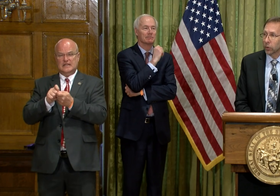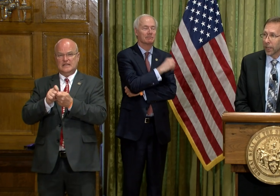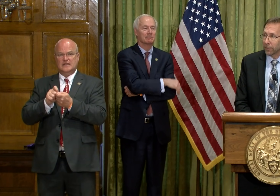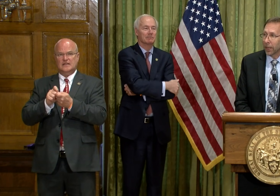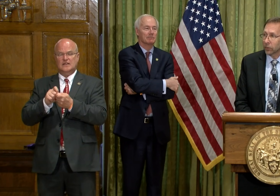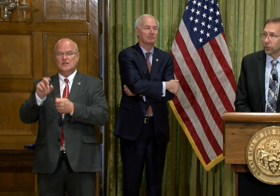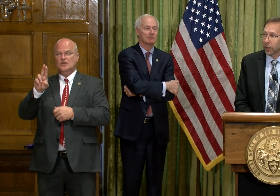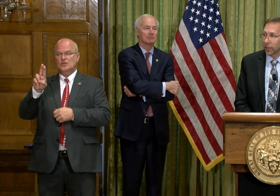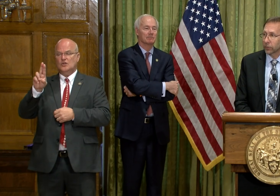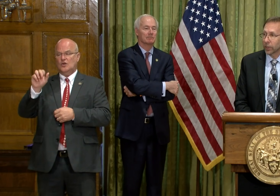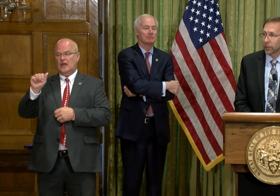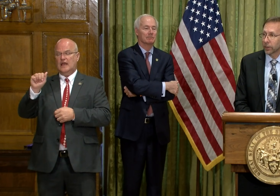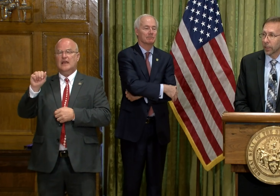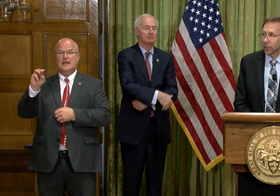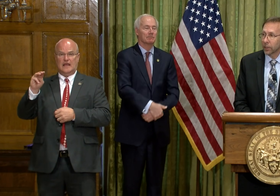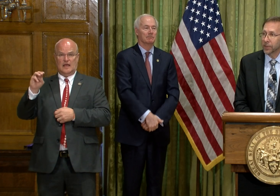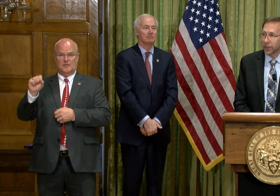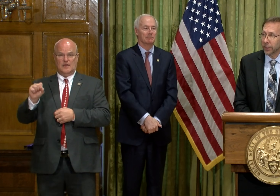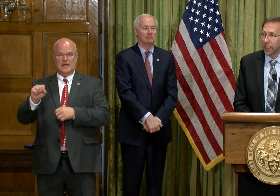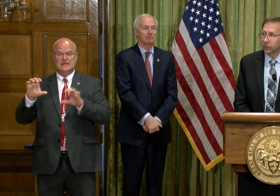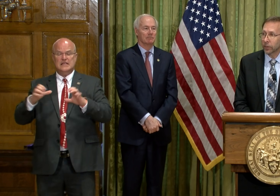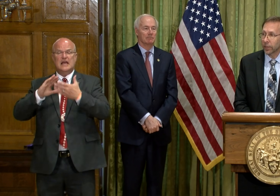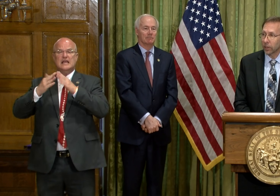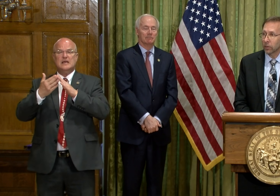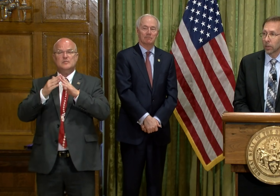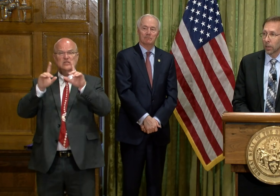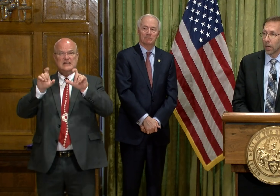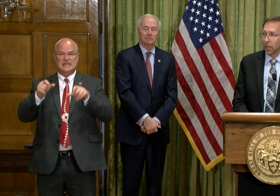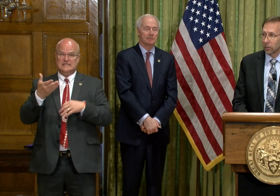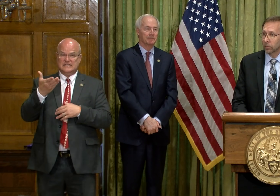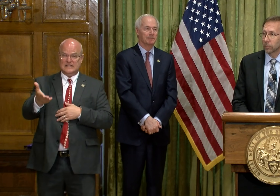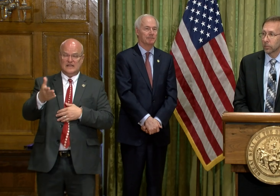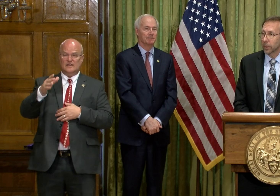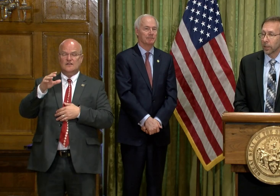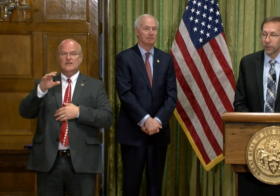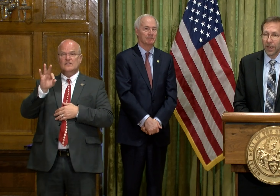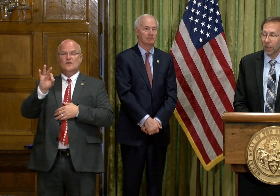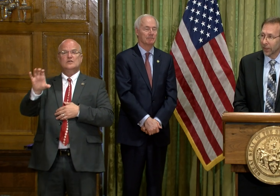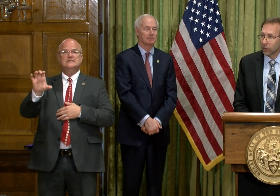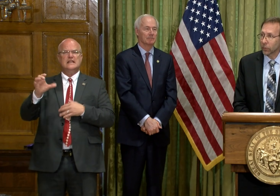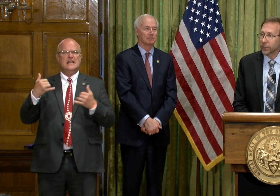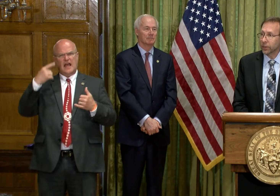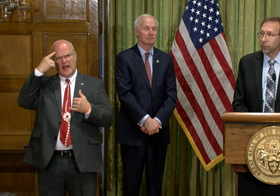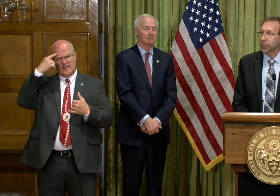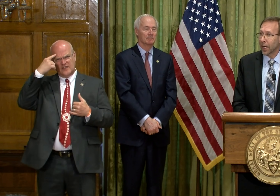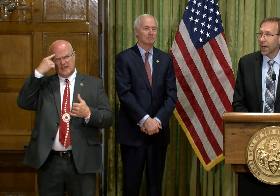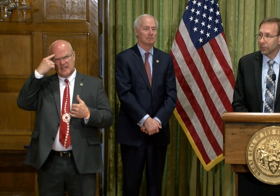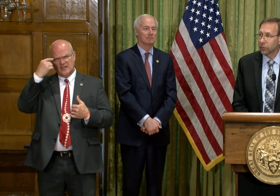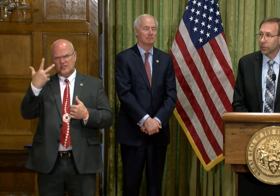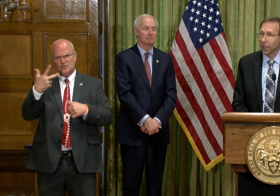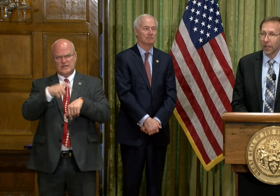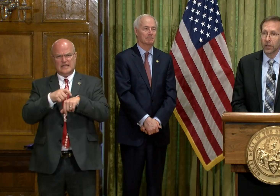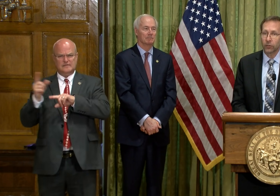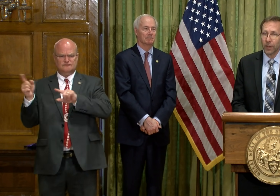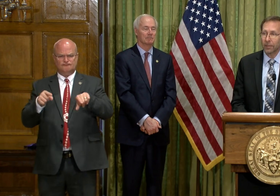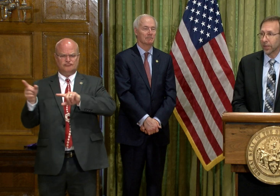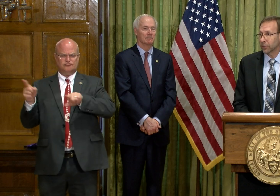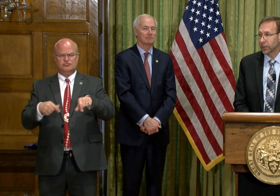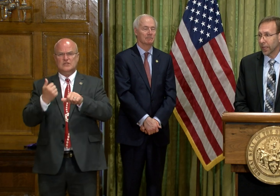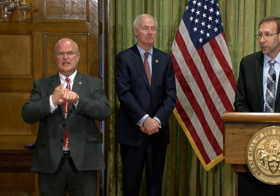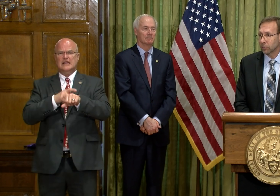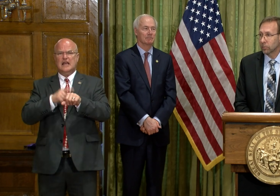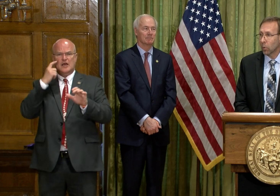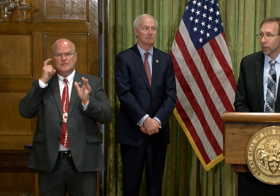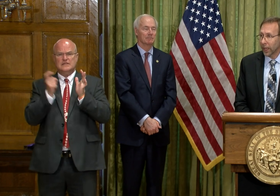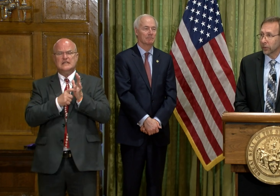the UAMS has done community testing there now I think three times, and each time